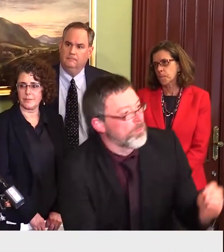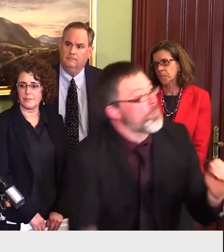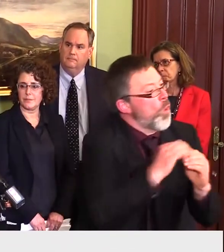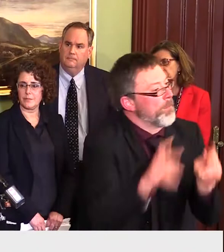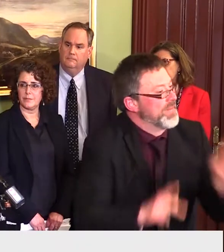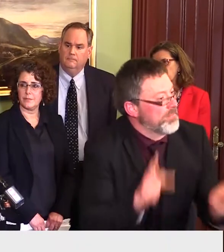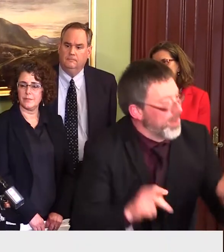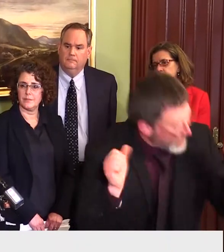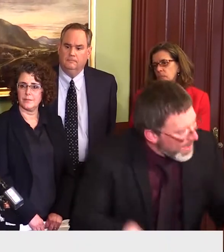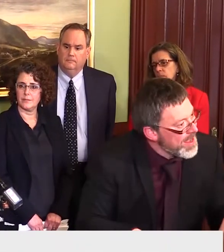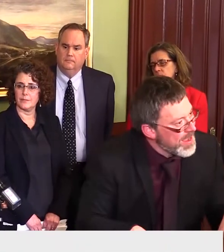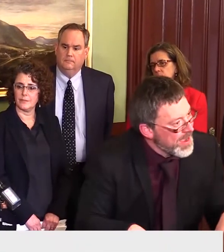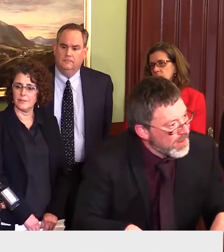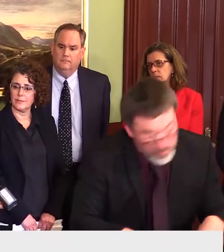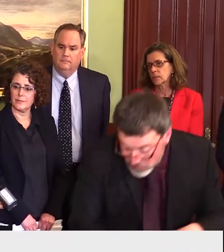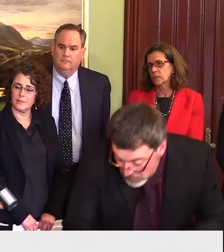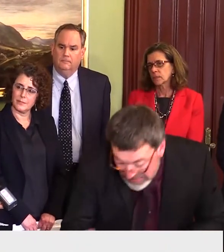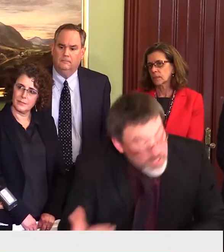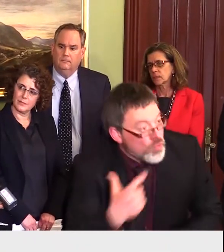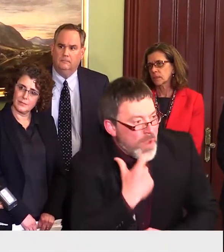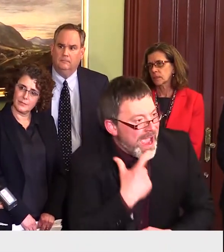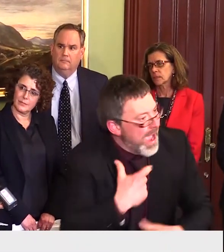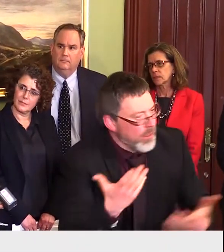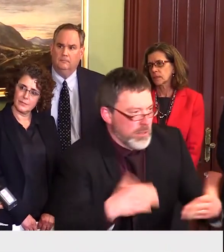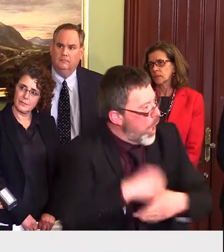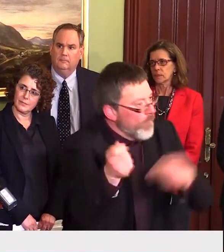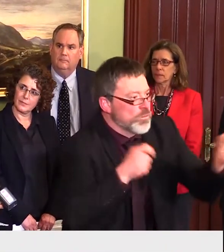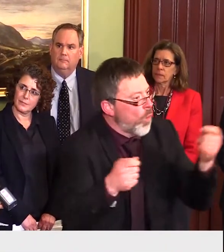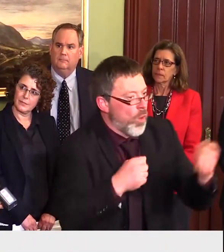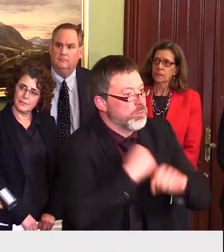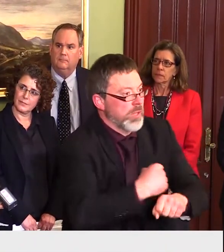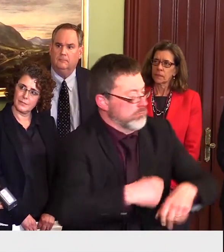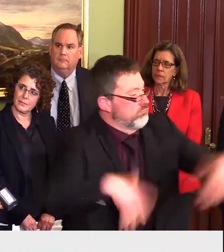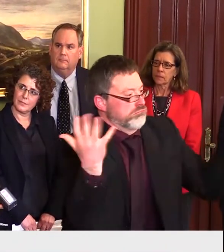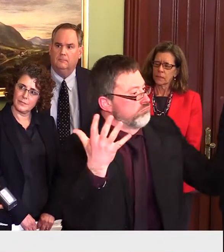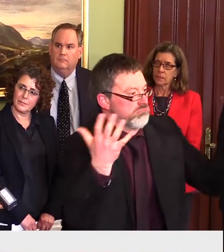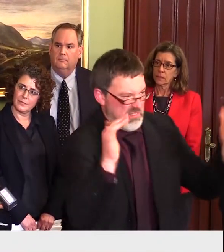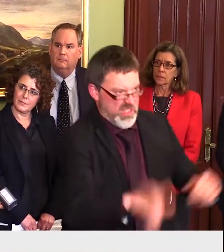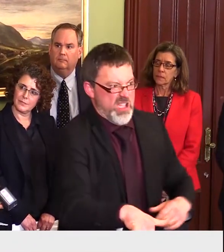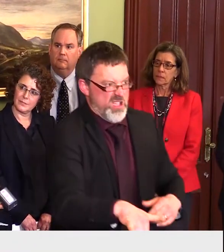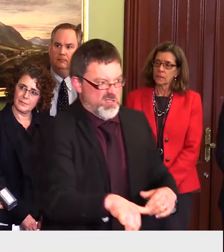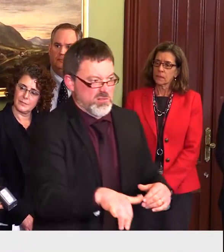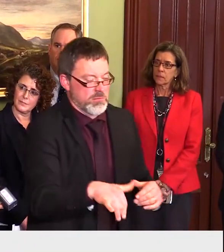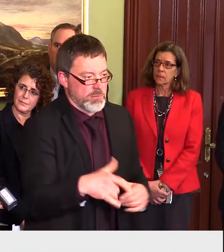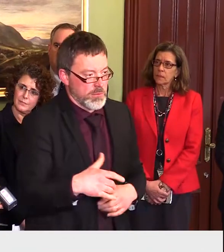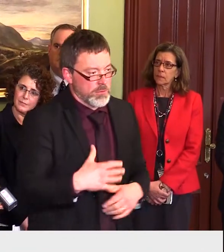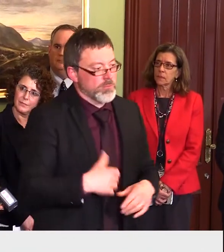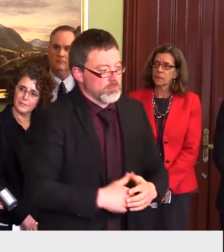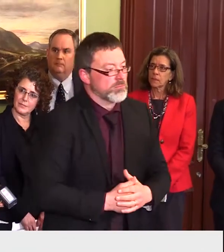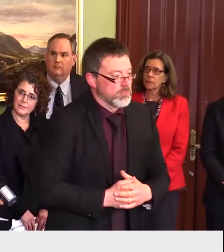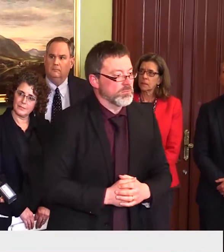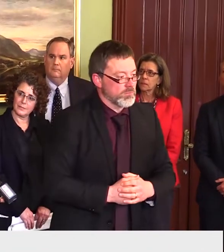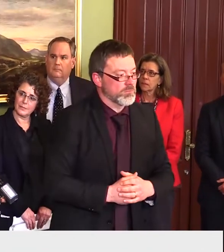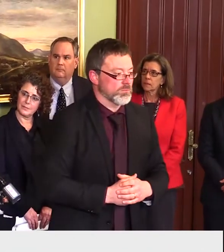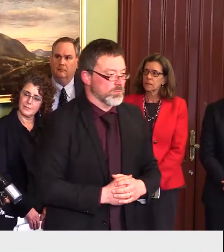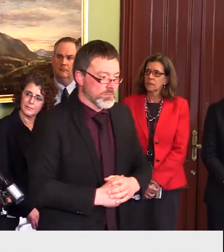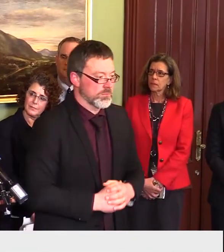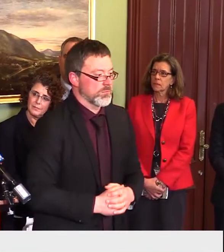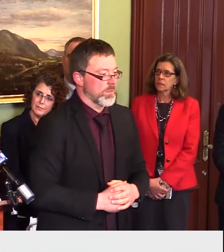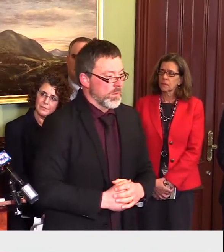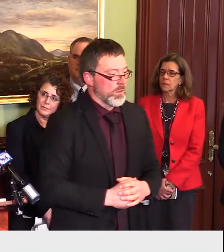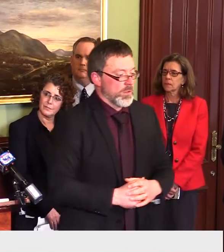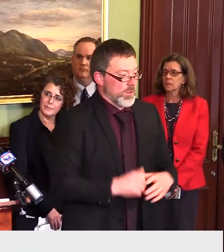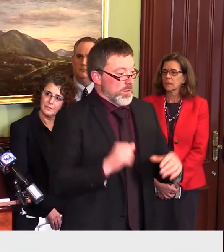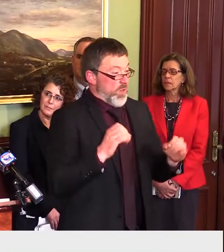So what every one of us can do, and what we will do in our individual actions, will certainly matter when it comes to